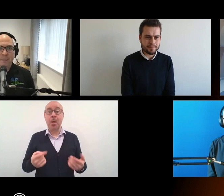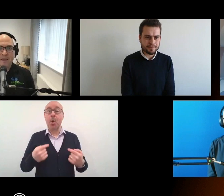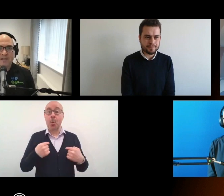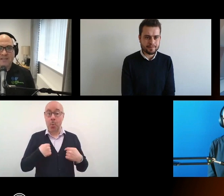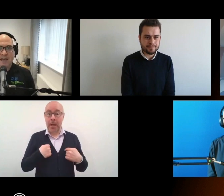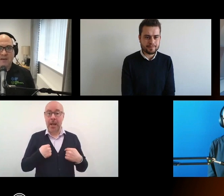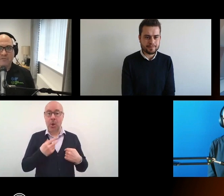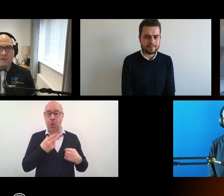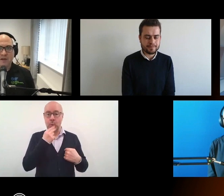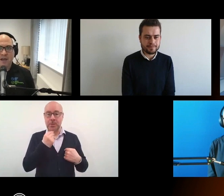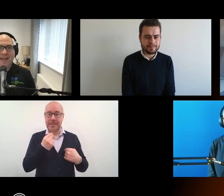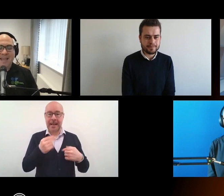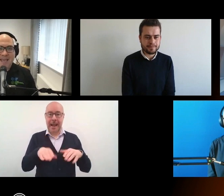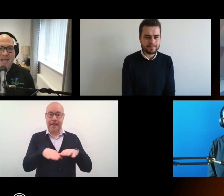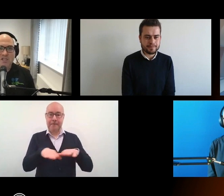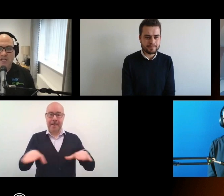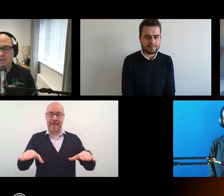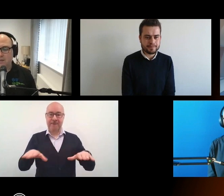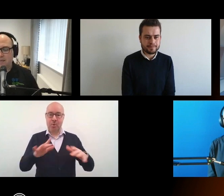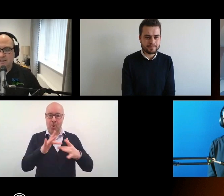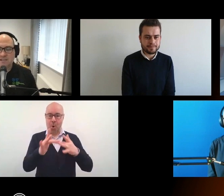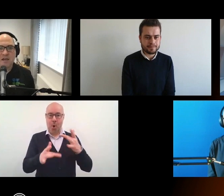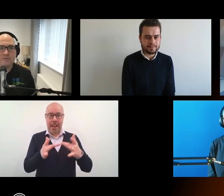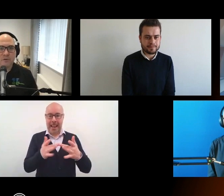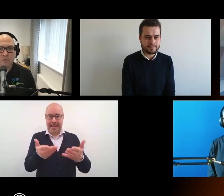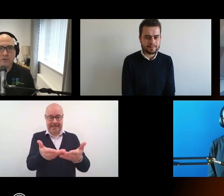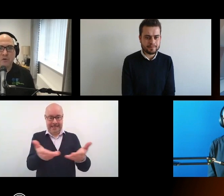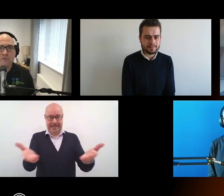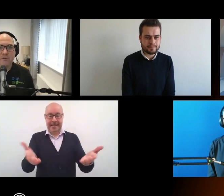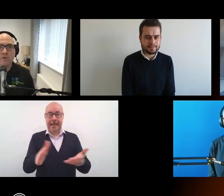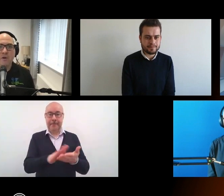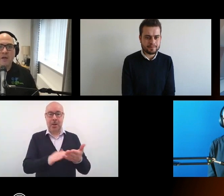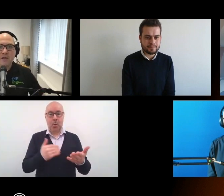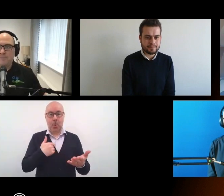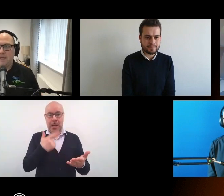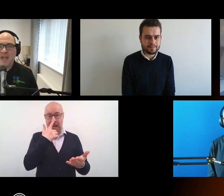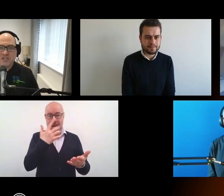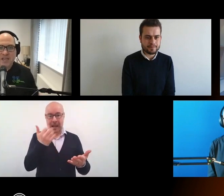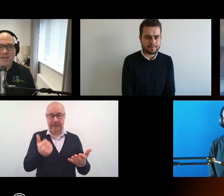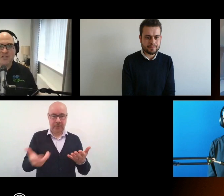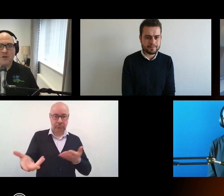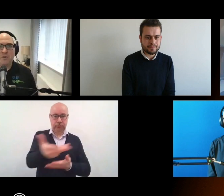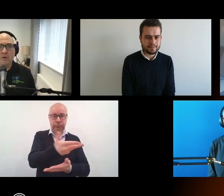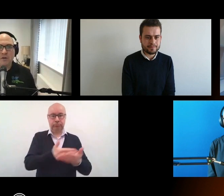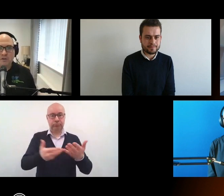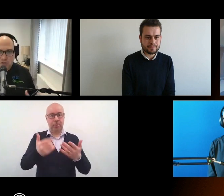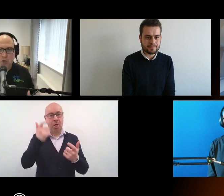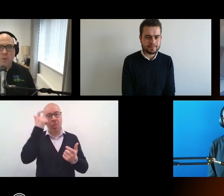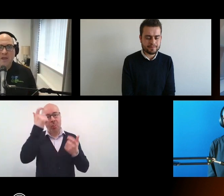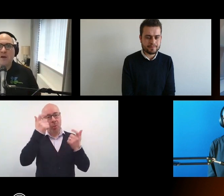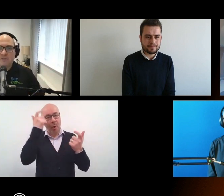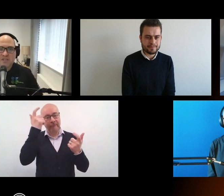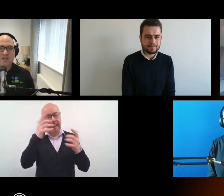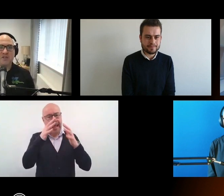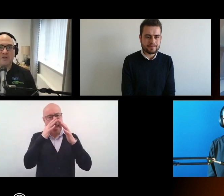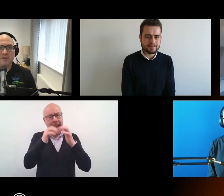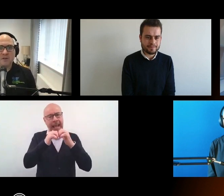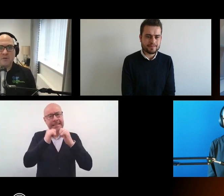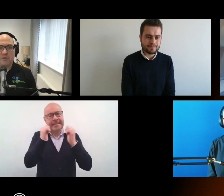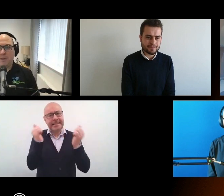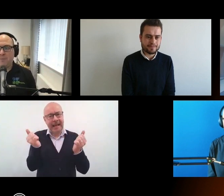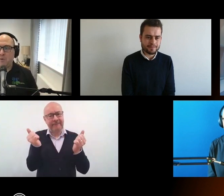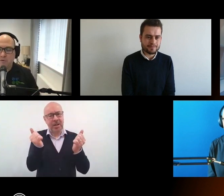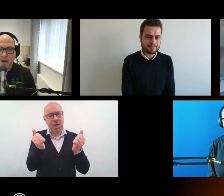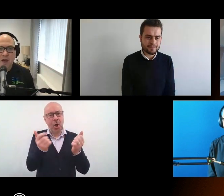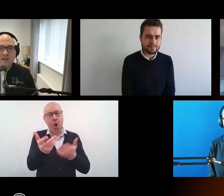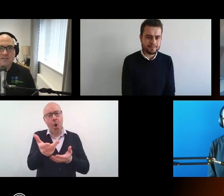platform, to have an engaging, insightful, thoughtful, educational, two-way conversation